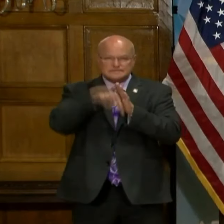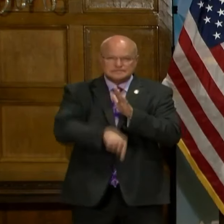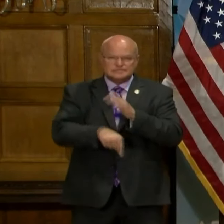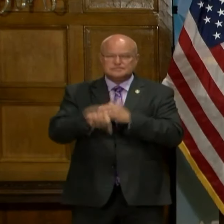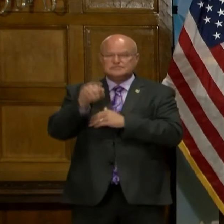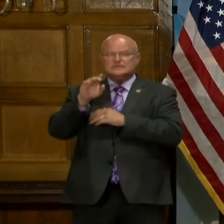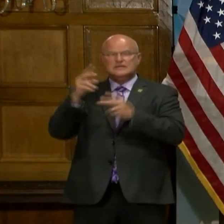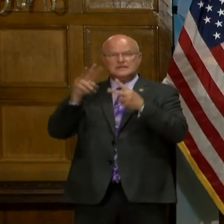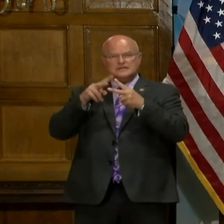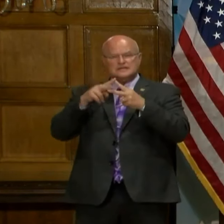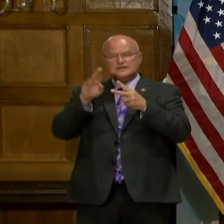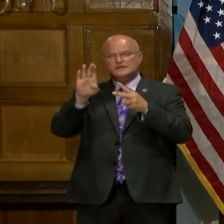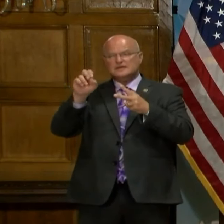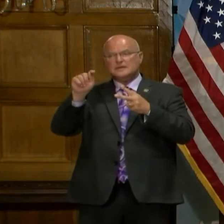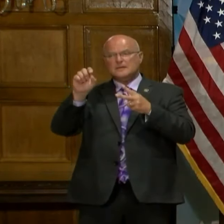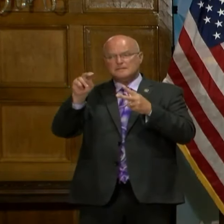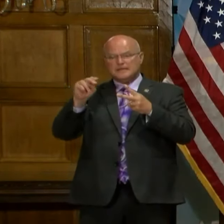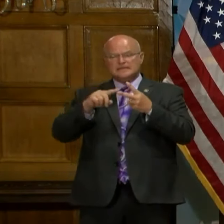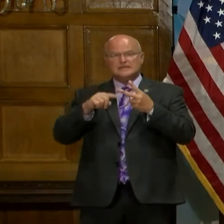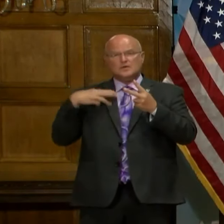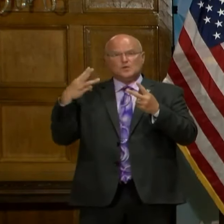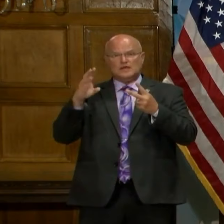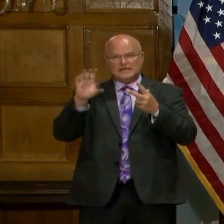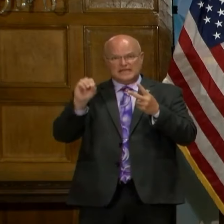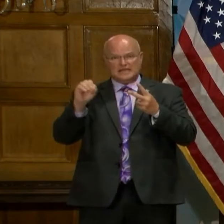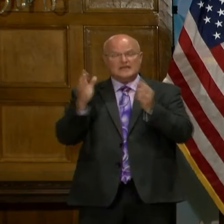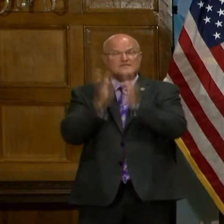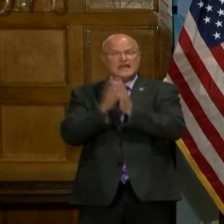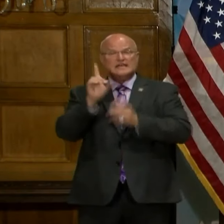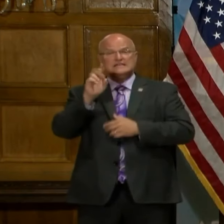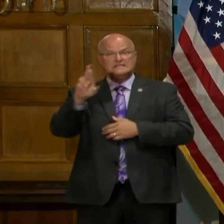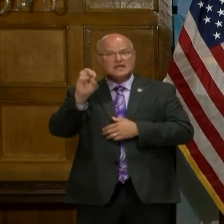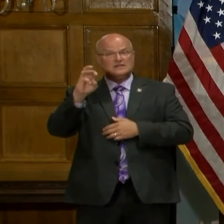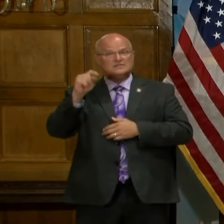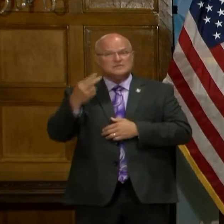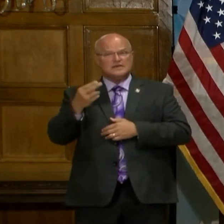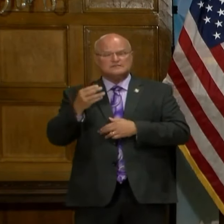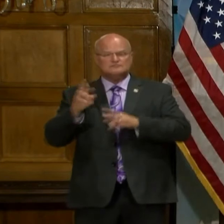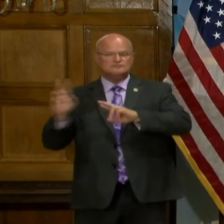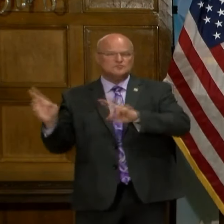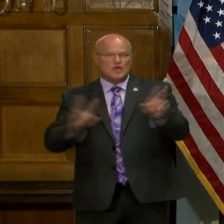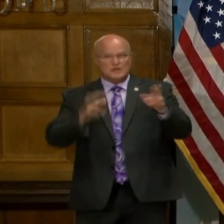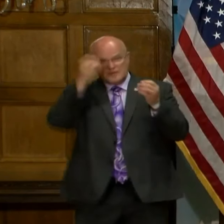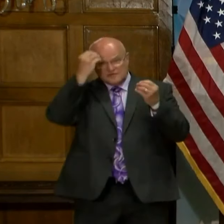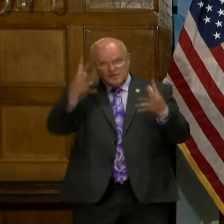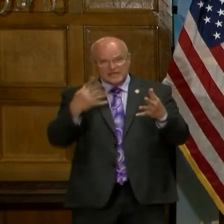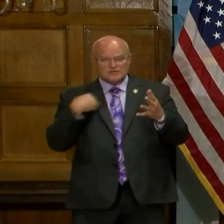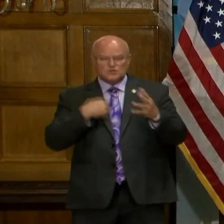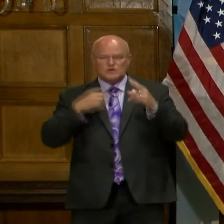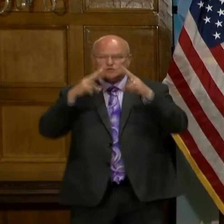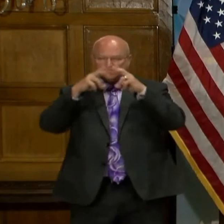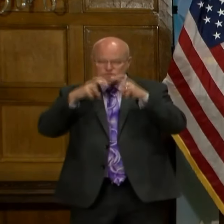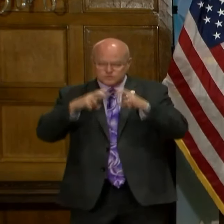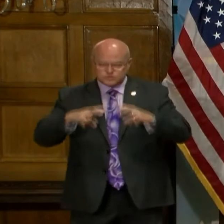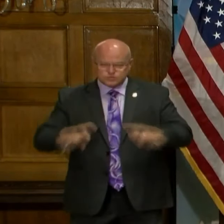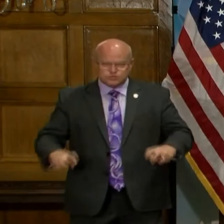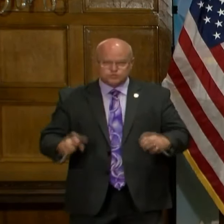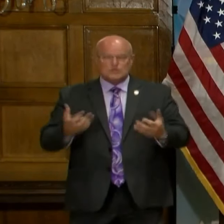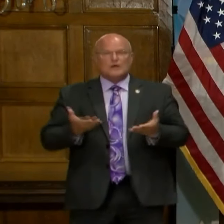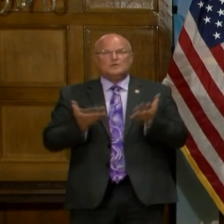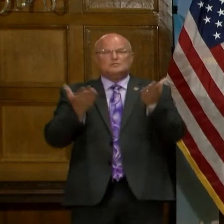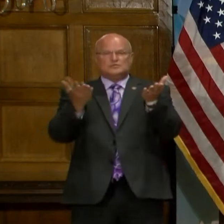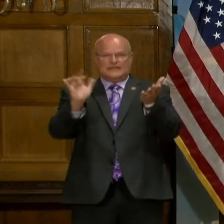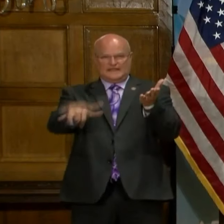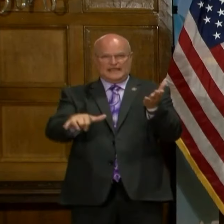into Benton and Washington County. I've asked Dr. Smith to prepare some information on this. We've dug deeper, and I want to be able to present